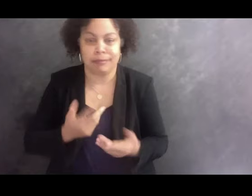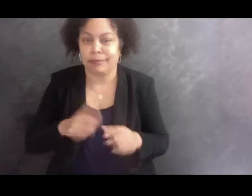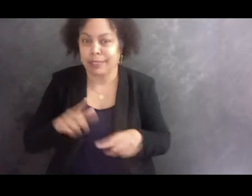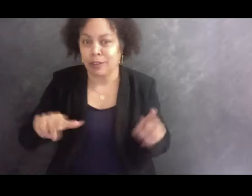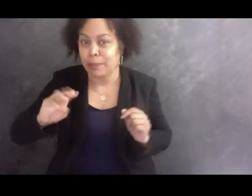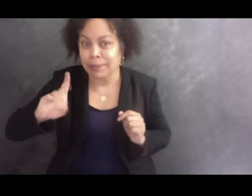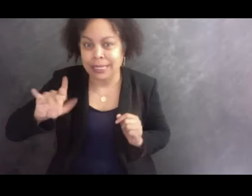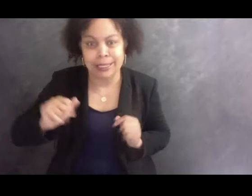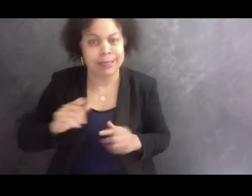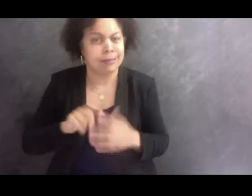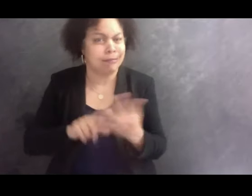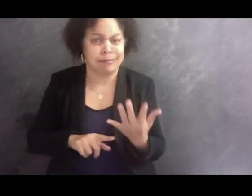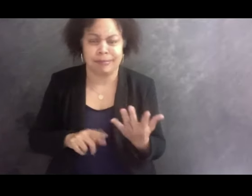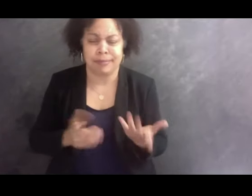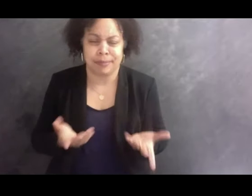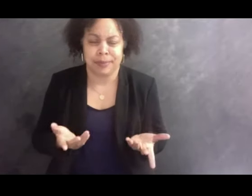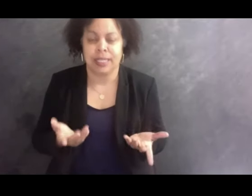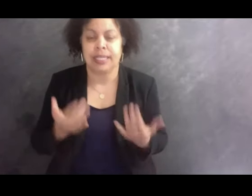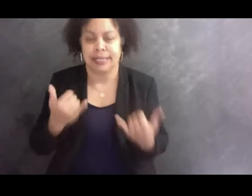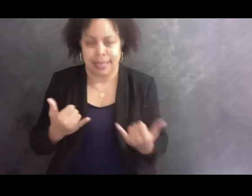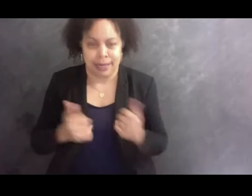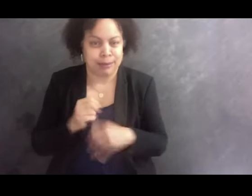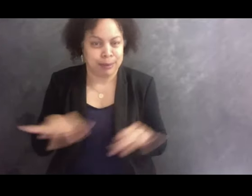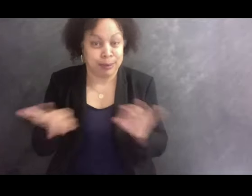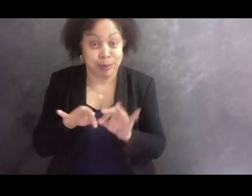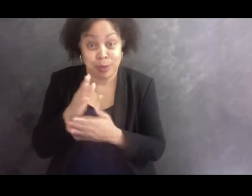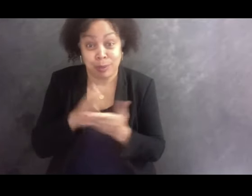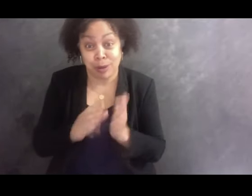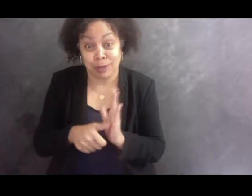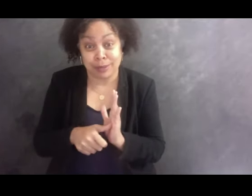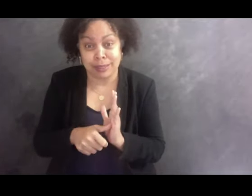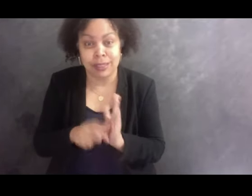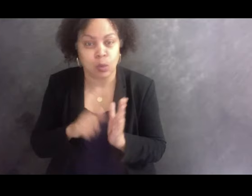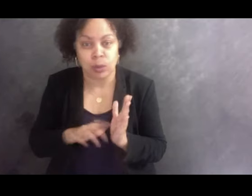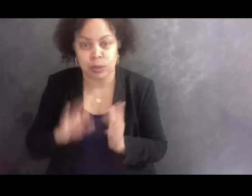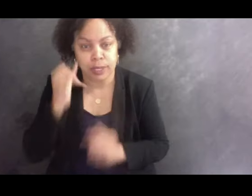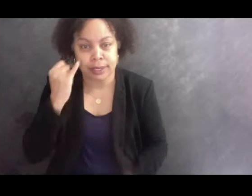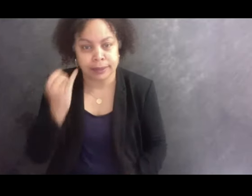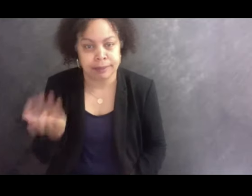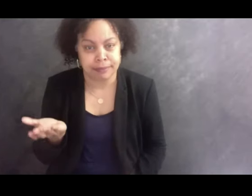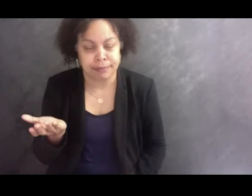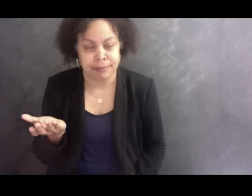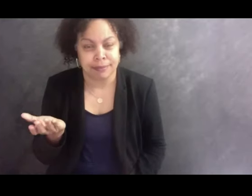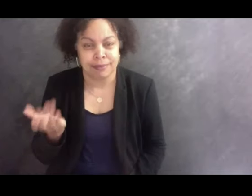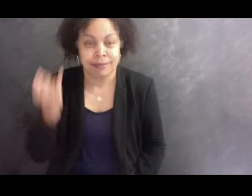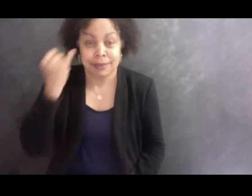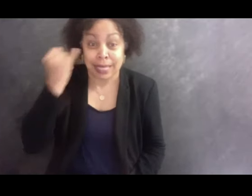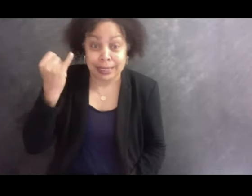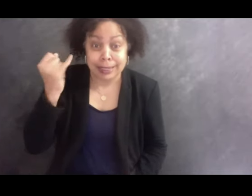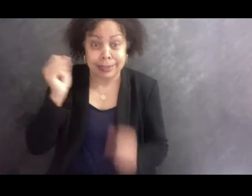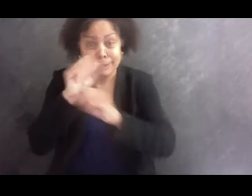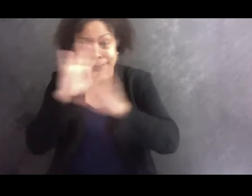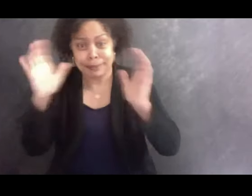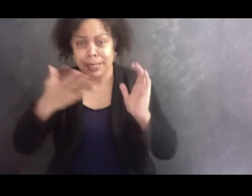So here, I would say the most important thing to emphasize is the idea. And if the idea is something that is best phrased through